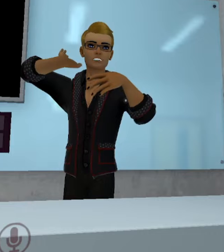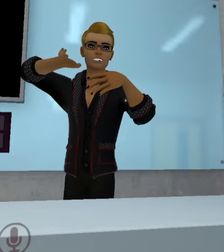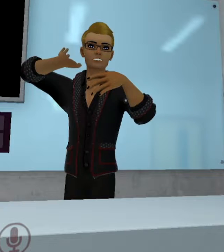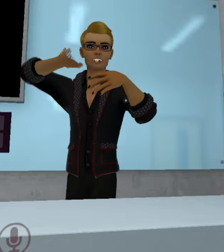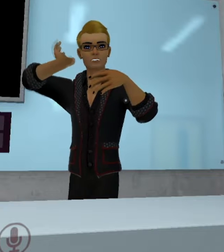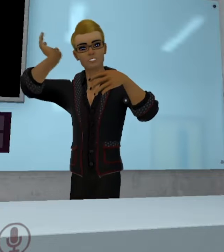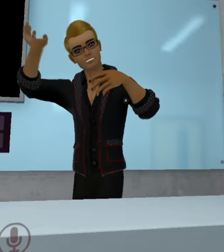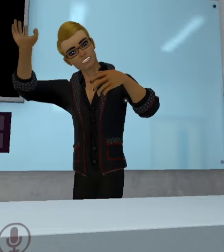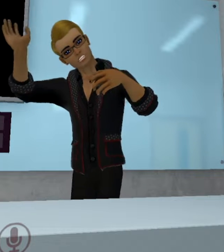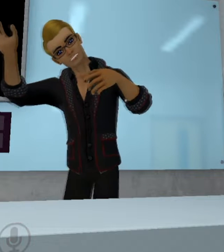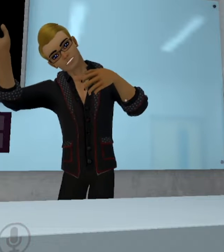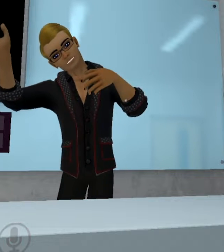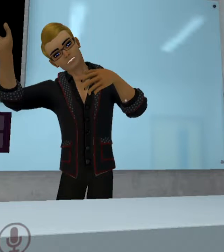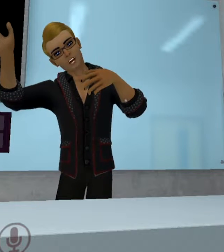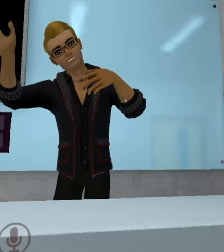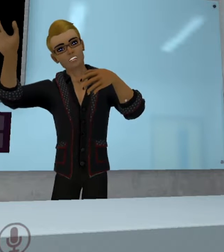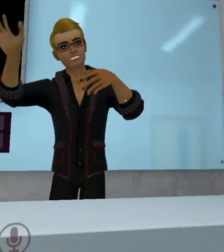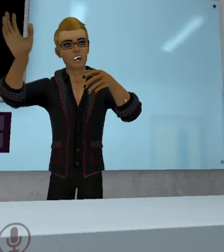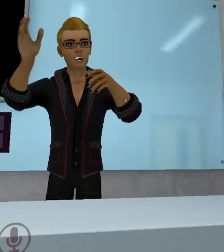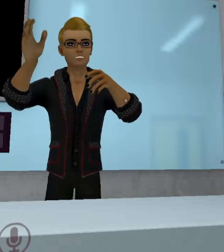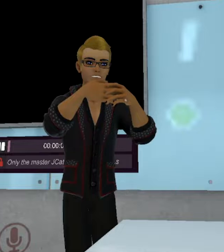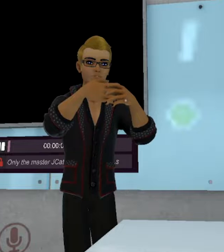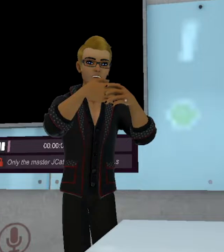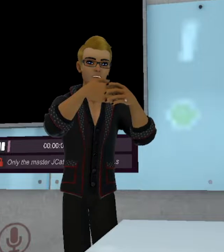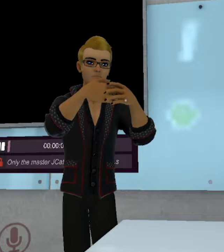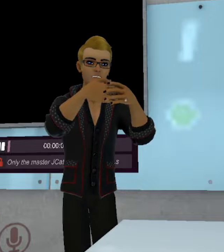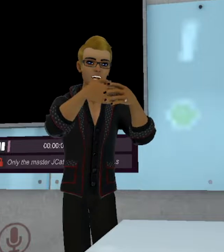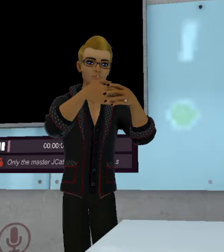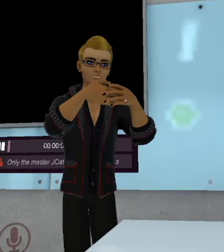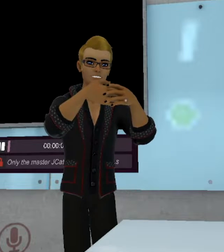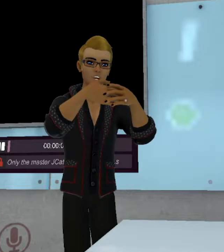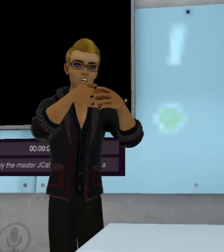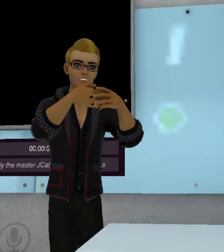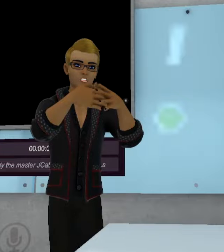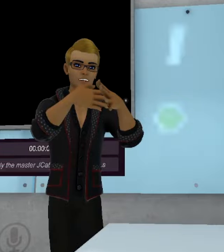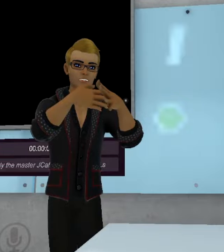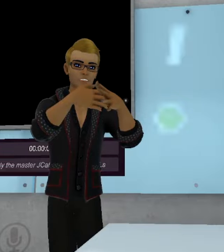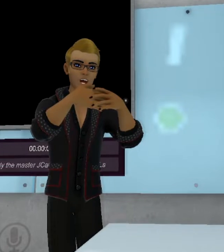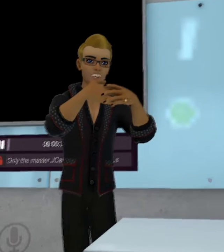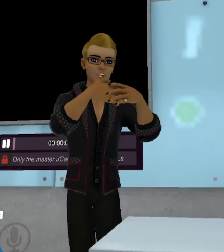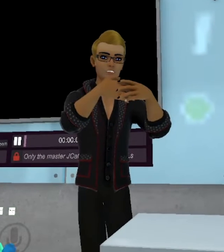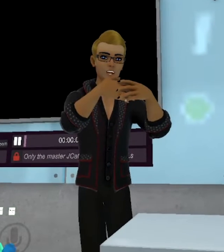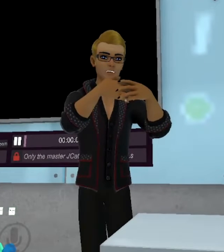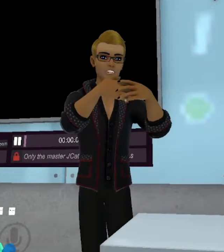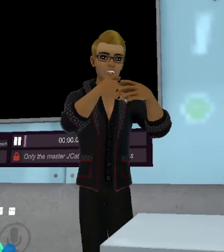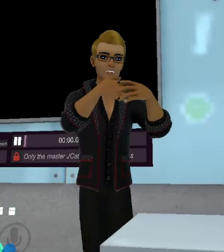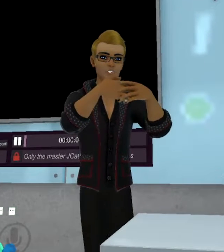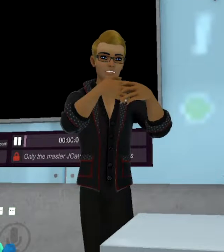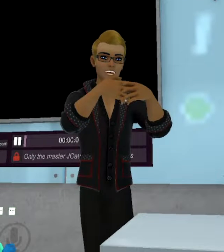Well, thank you for coming to this parent-teachers conference. All right. So the reason I have brought you here today